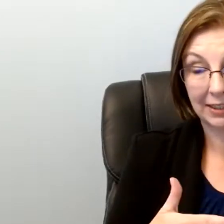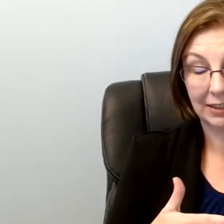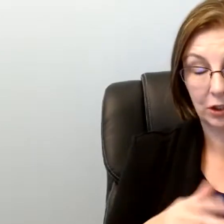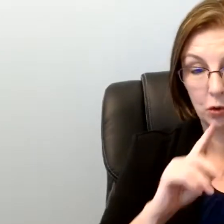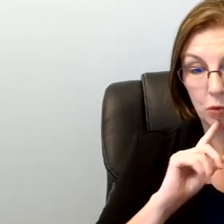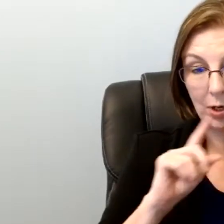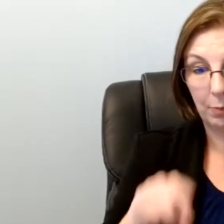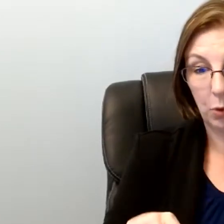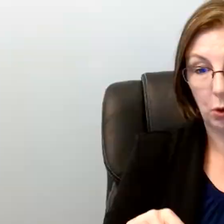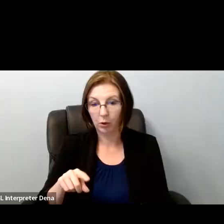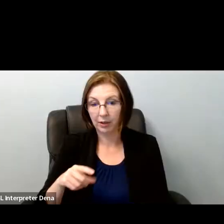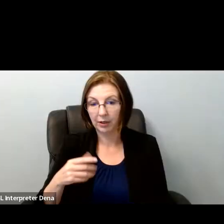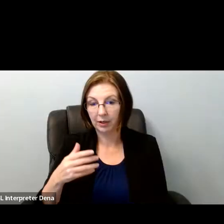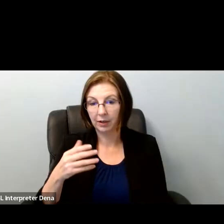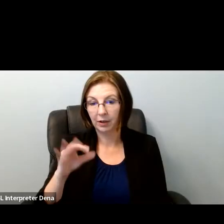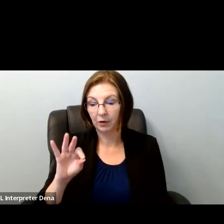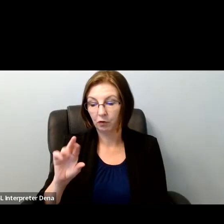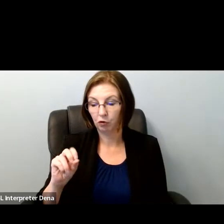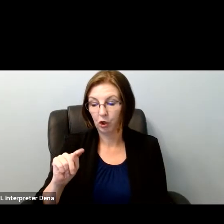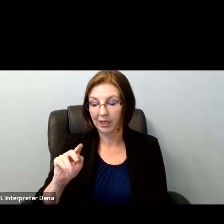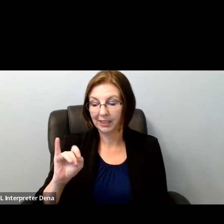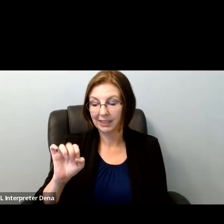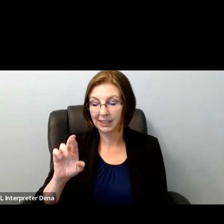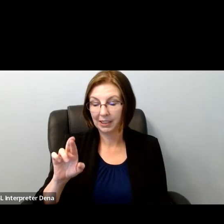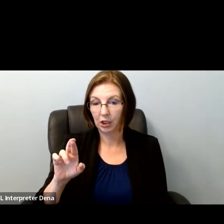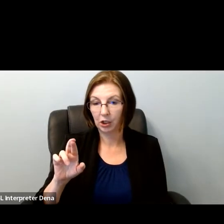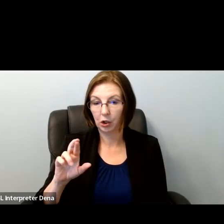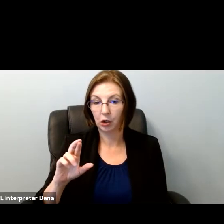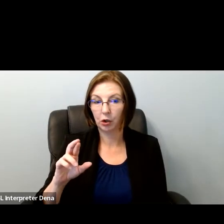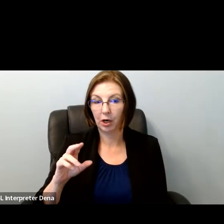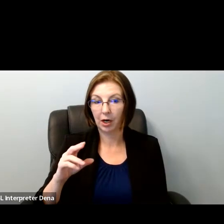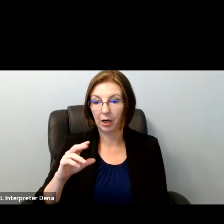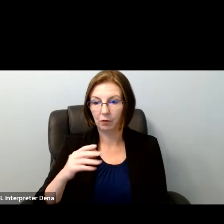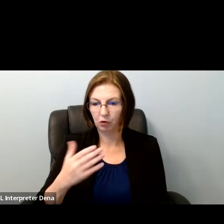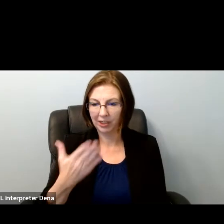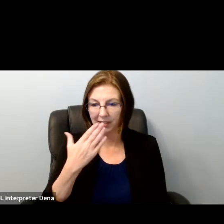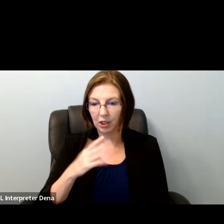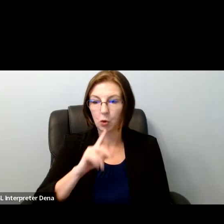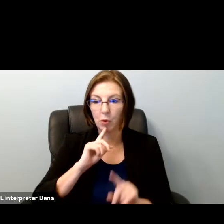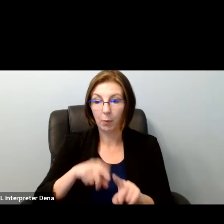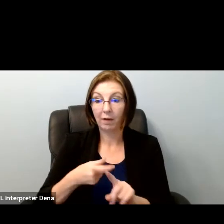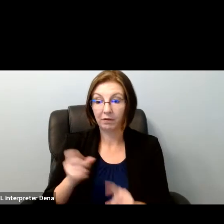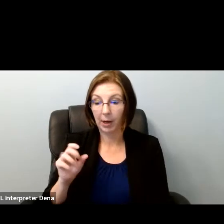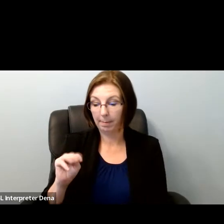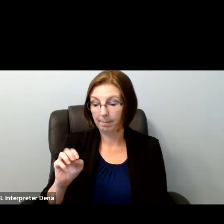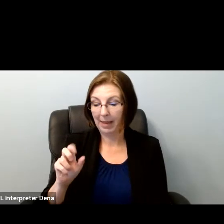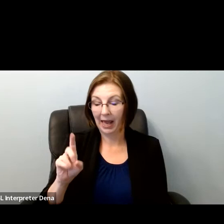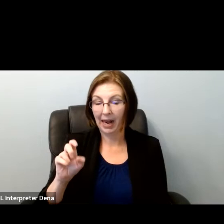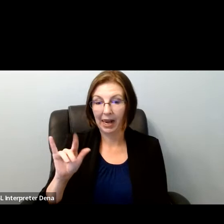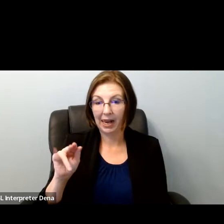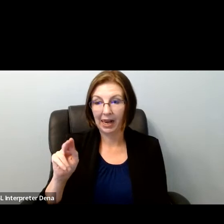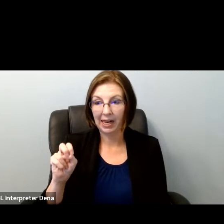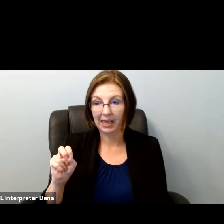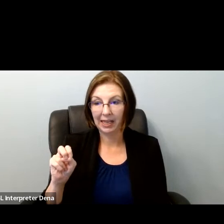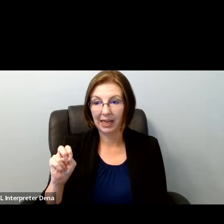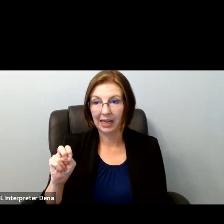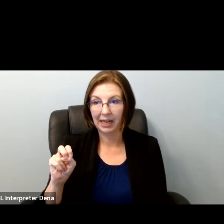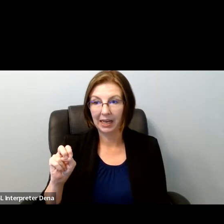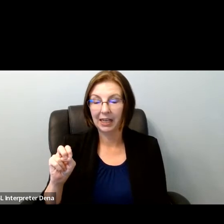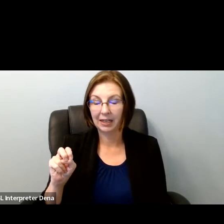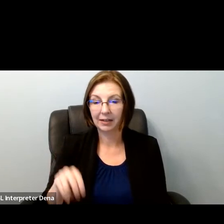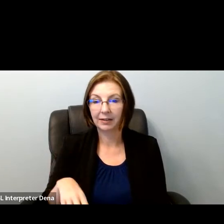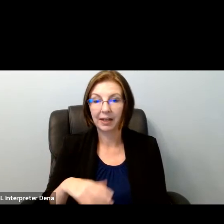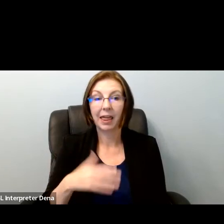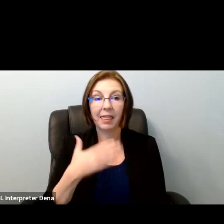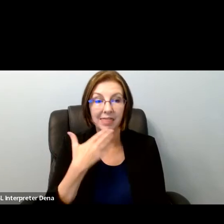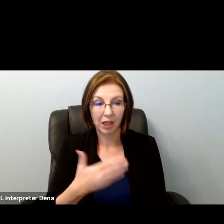the Frontier Issues Report from Madeline Ravallo. Madeline? Thank you, Mr. Chair. At yesterday's